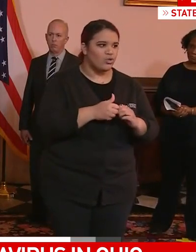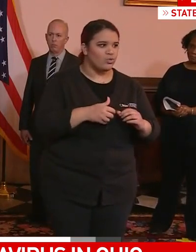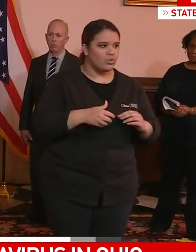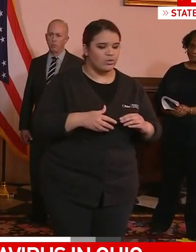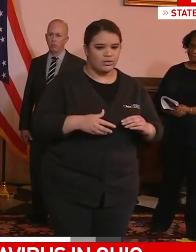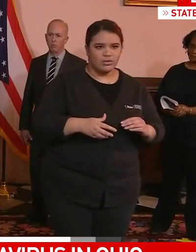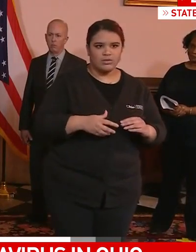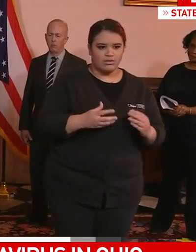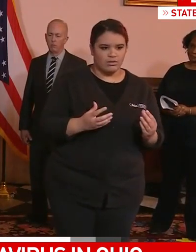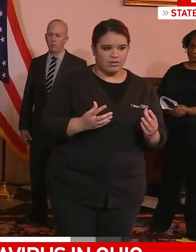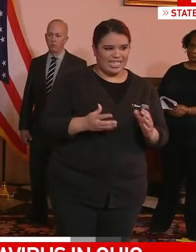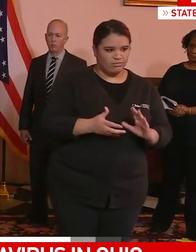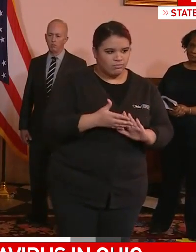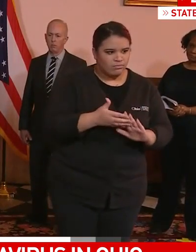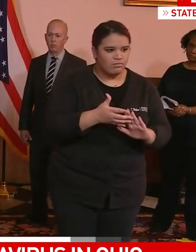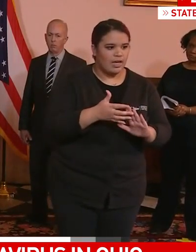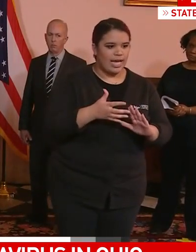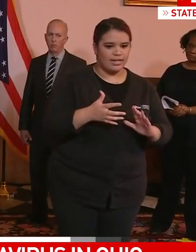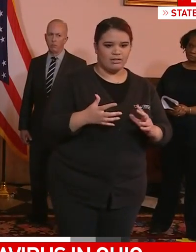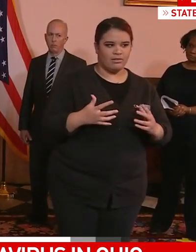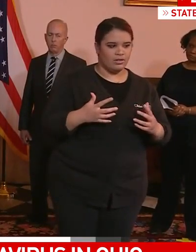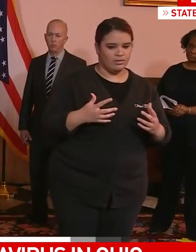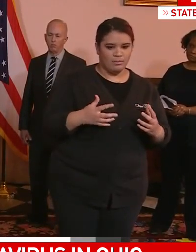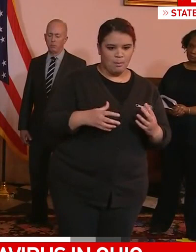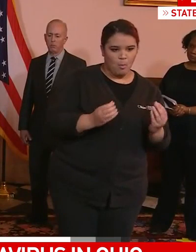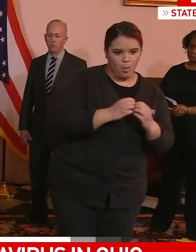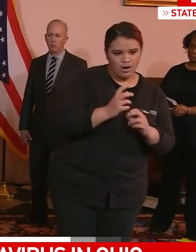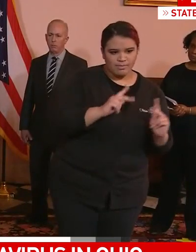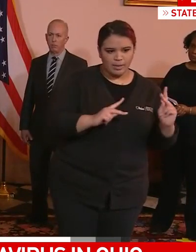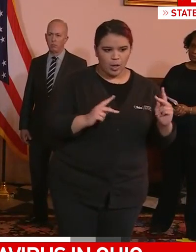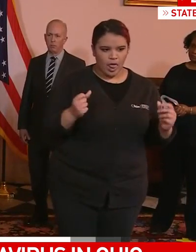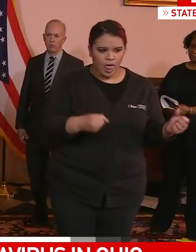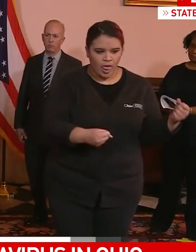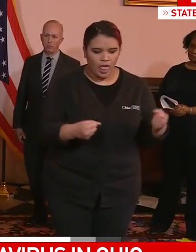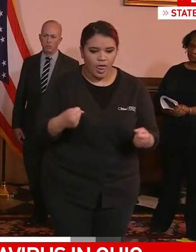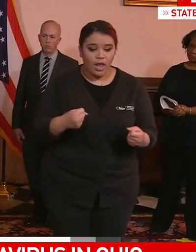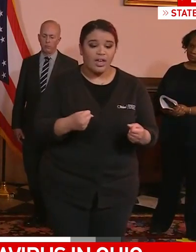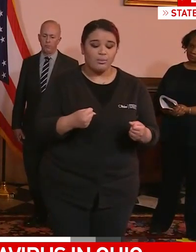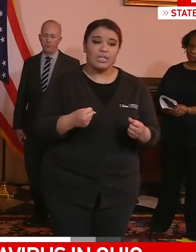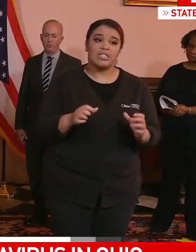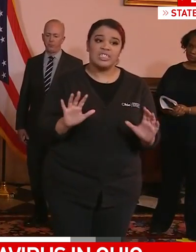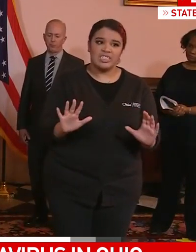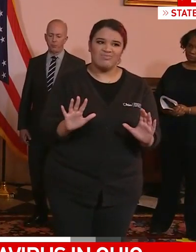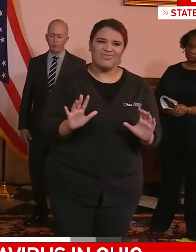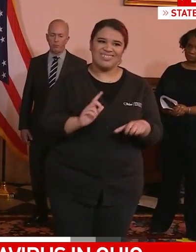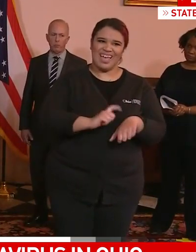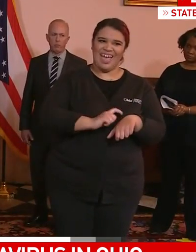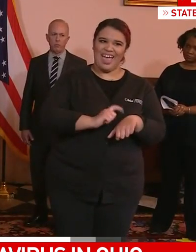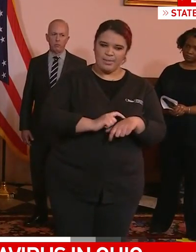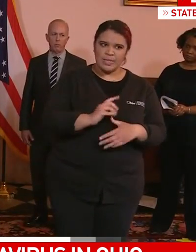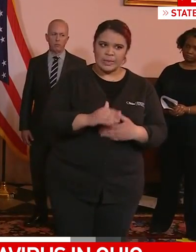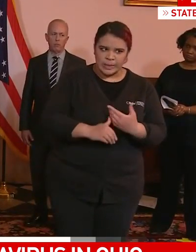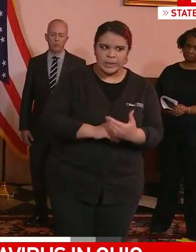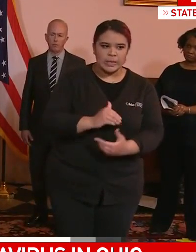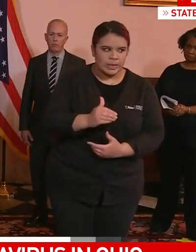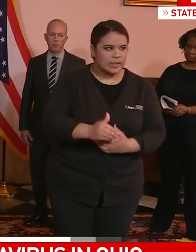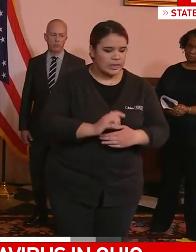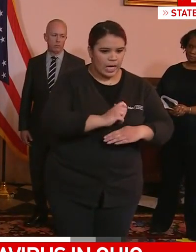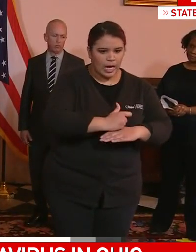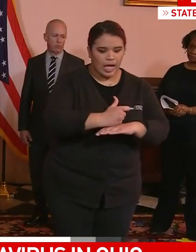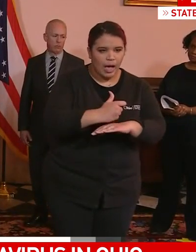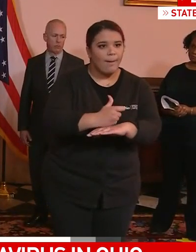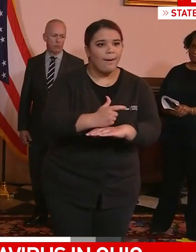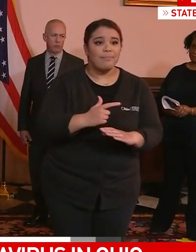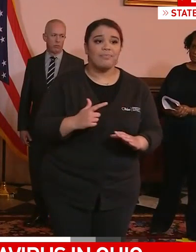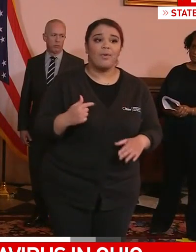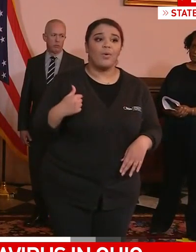major business would operate a call center. But that takes a few days, and we're gearing that up. But we're here for you. Those workers are